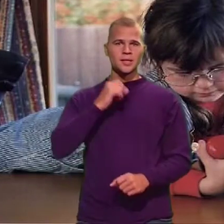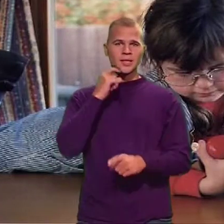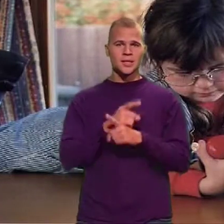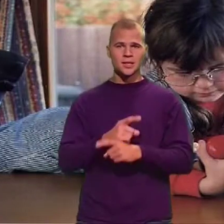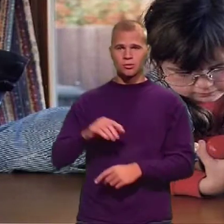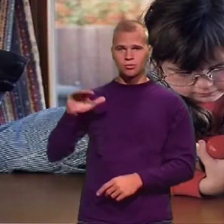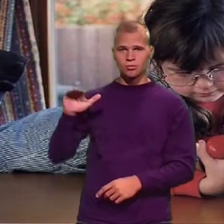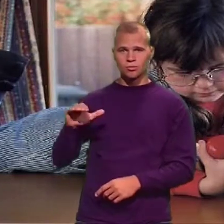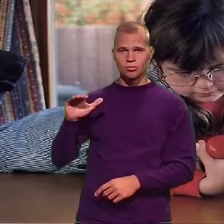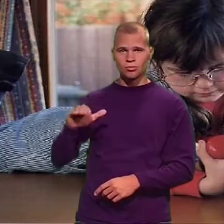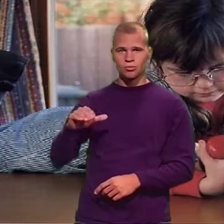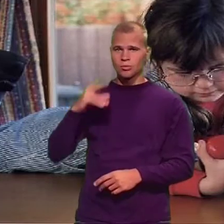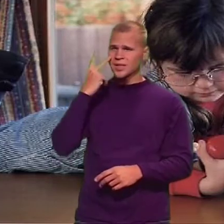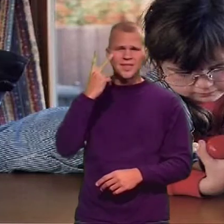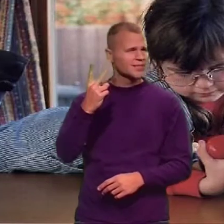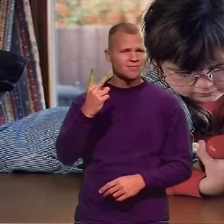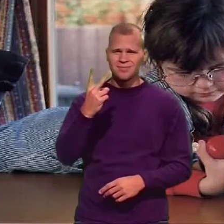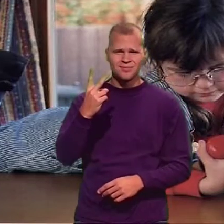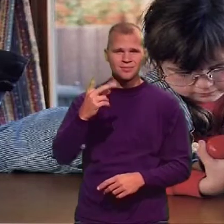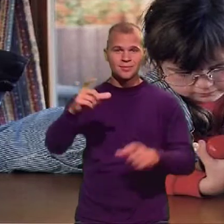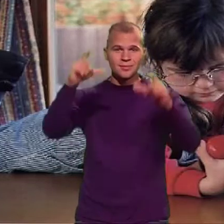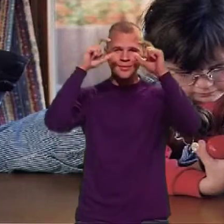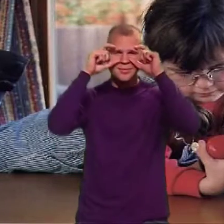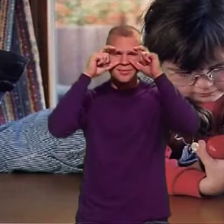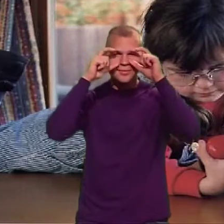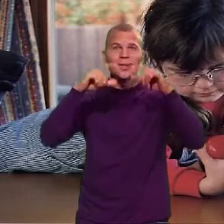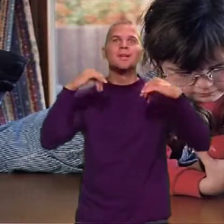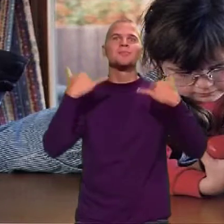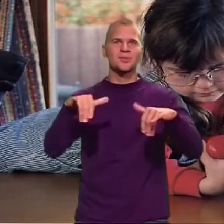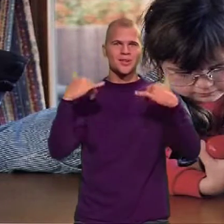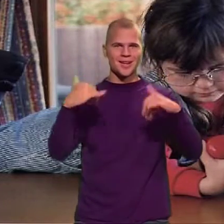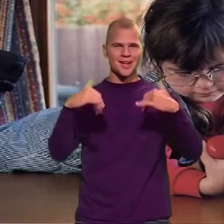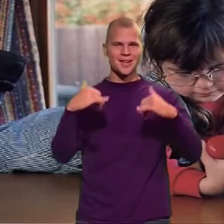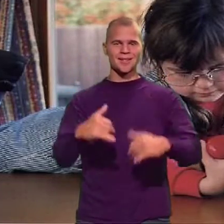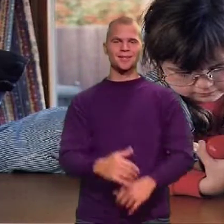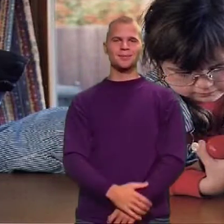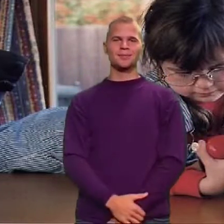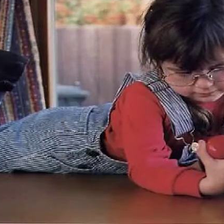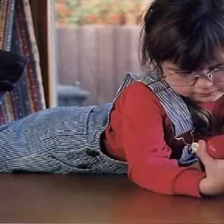My little sister. She can't see to play without her glasses.